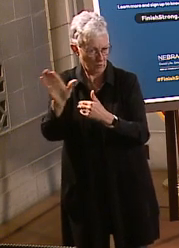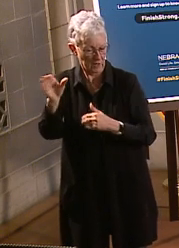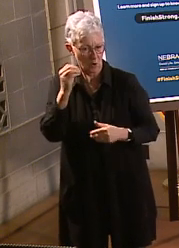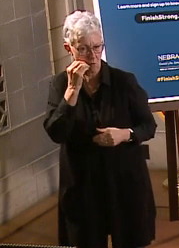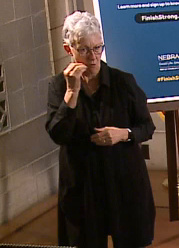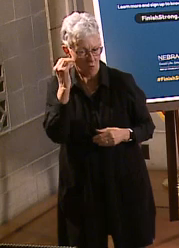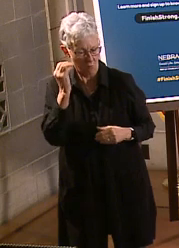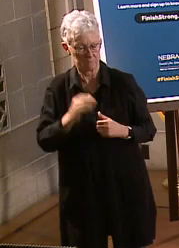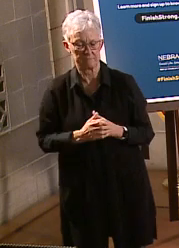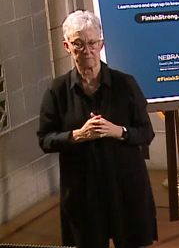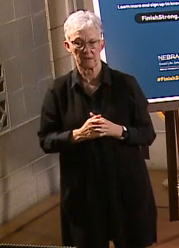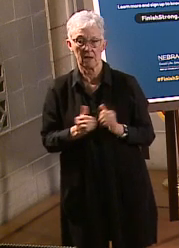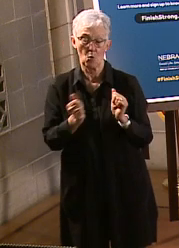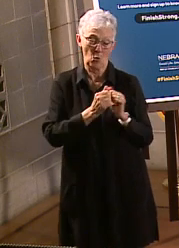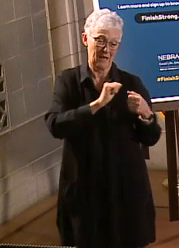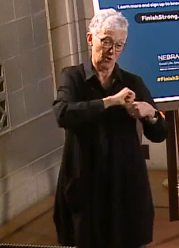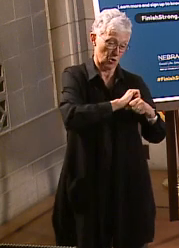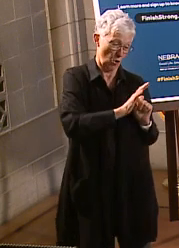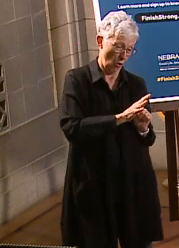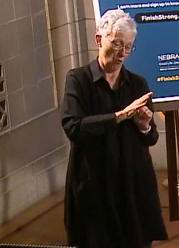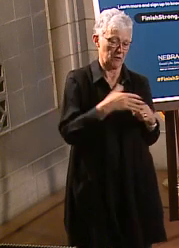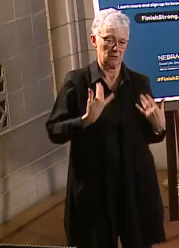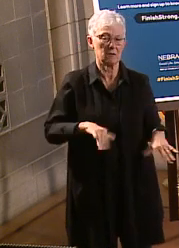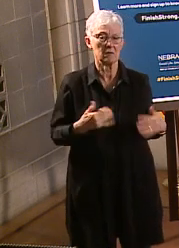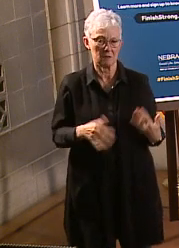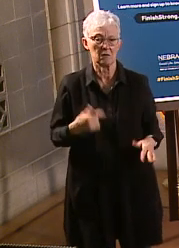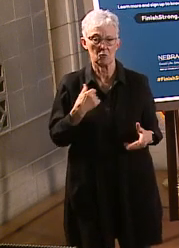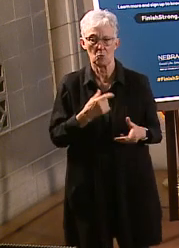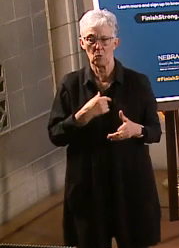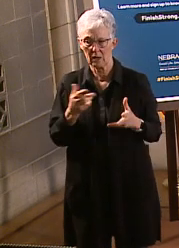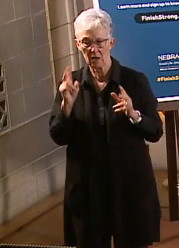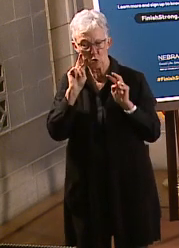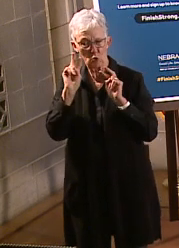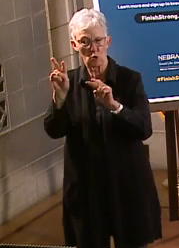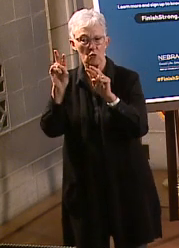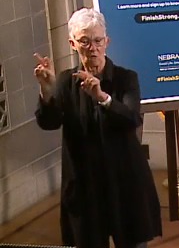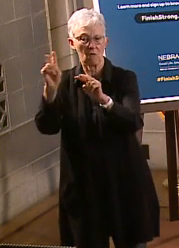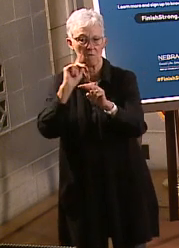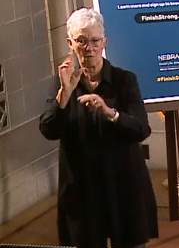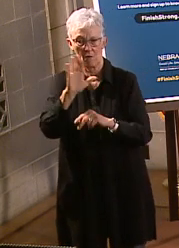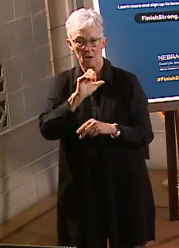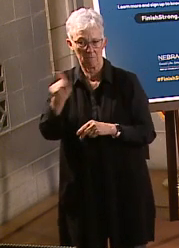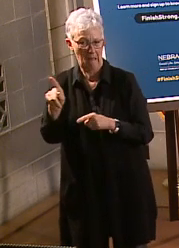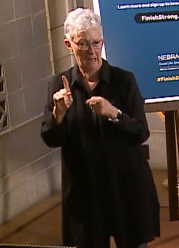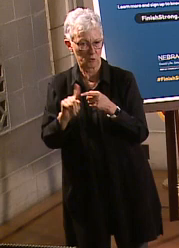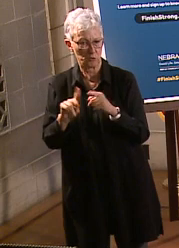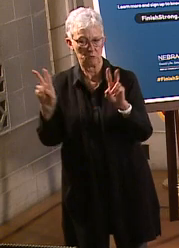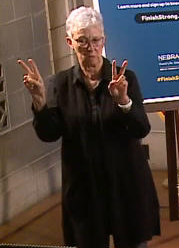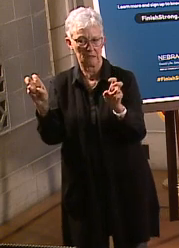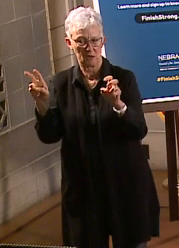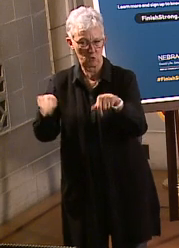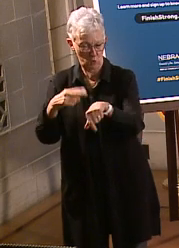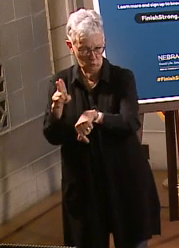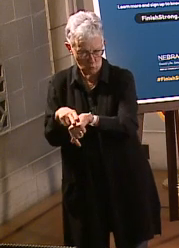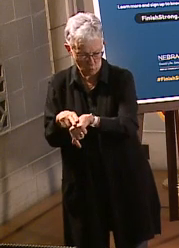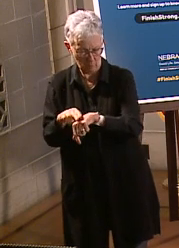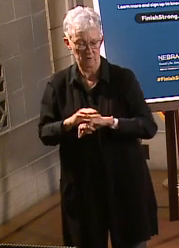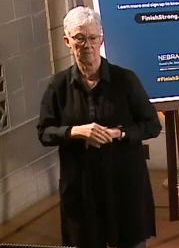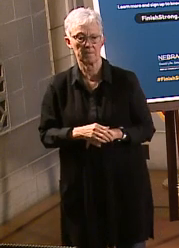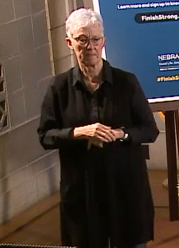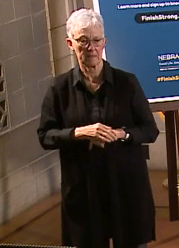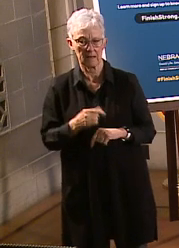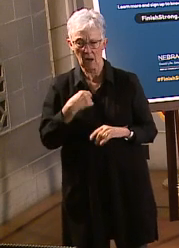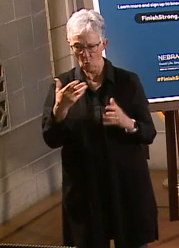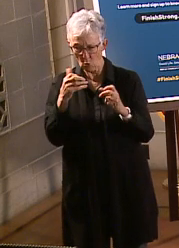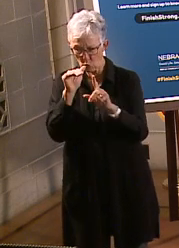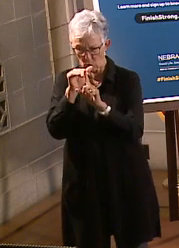get back to normal. In the vein of strengthening Nebraska's economy, I want to remind all citizens that one important way that